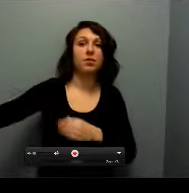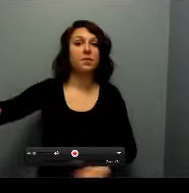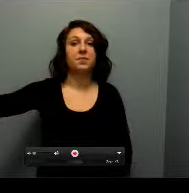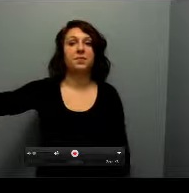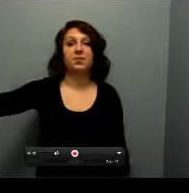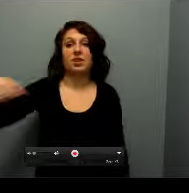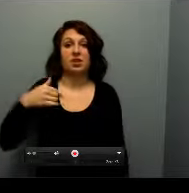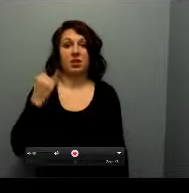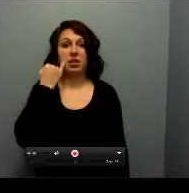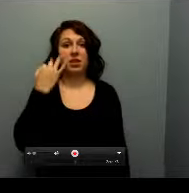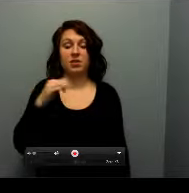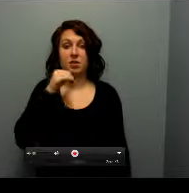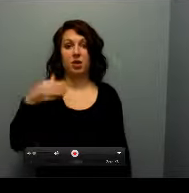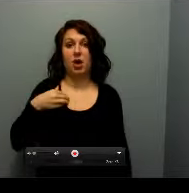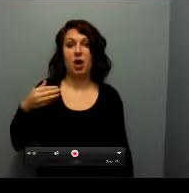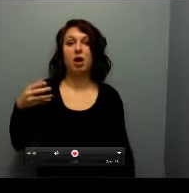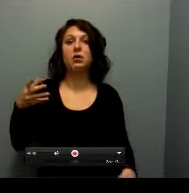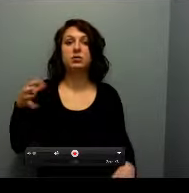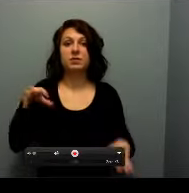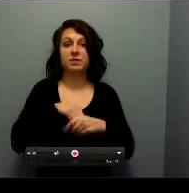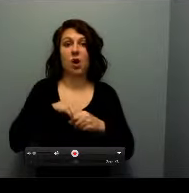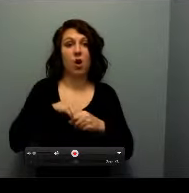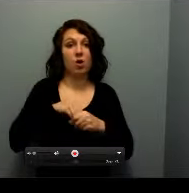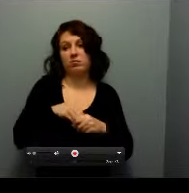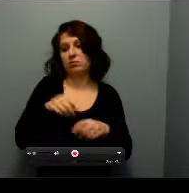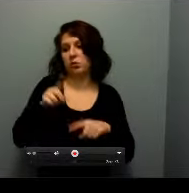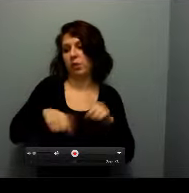way of knowing who's participating and who's not.